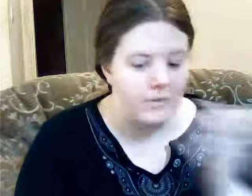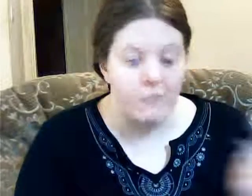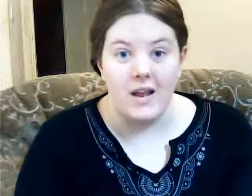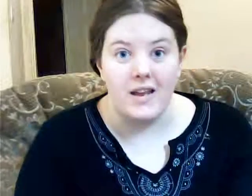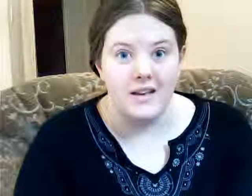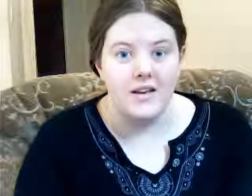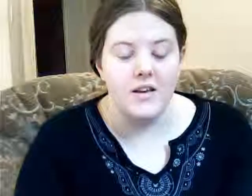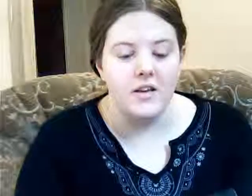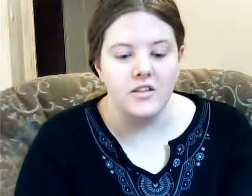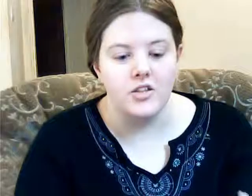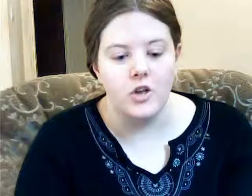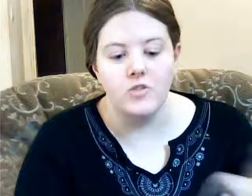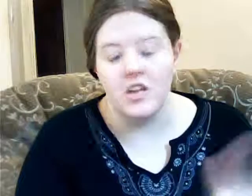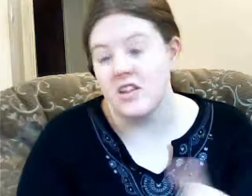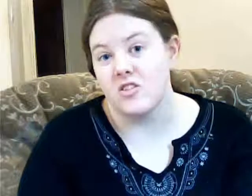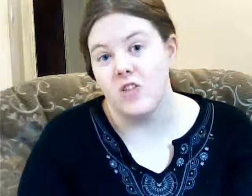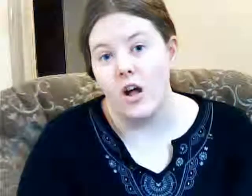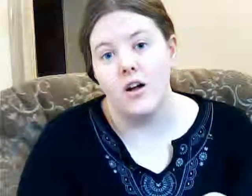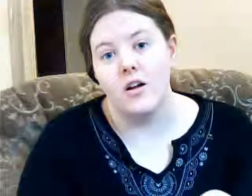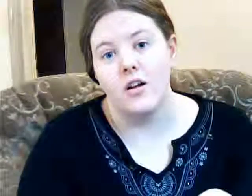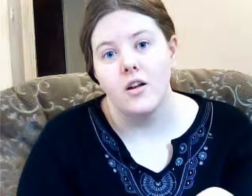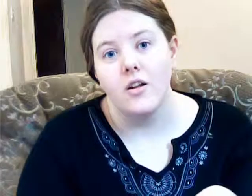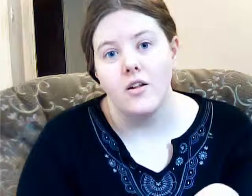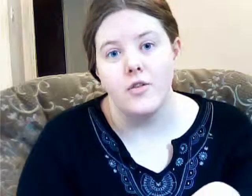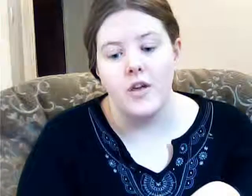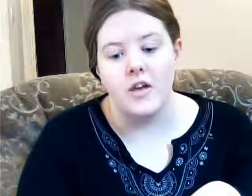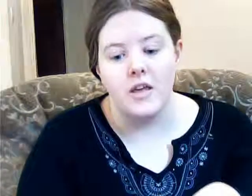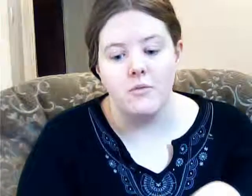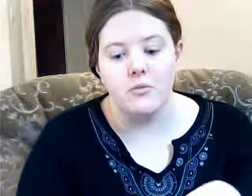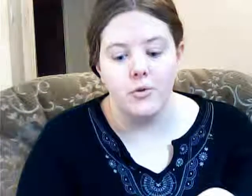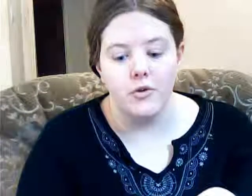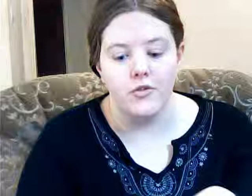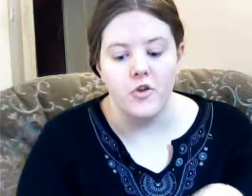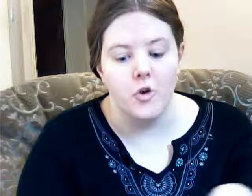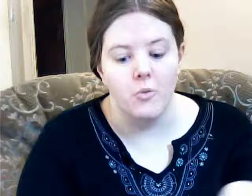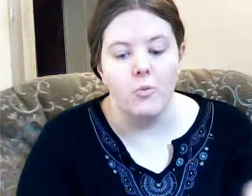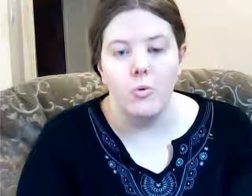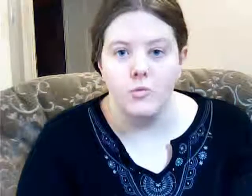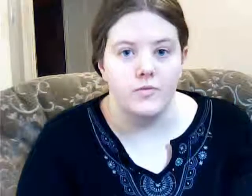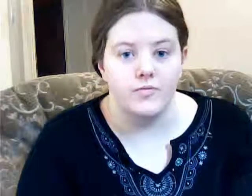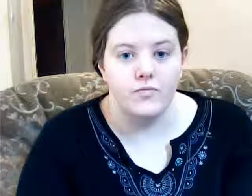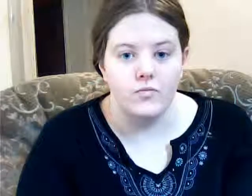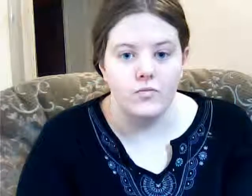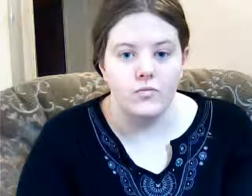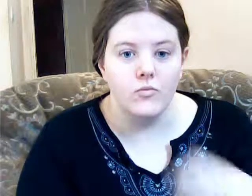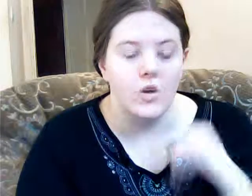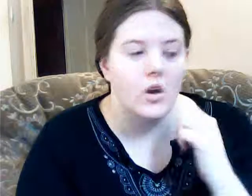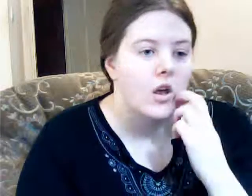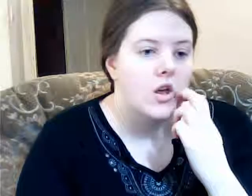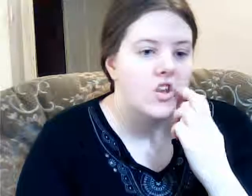played it as it shows in the start that he was born of a normal woman so